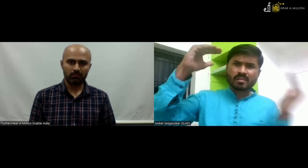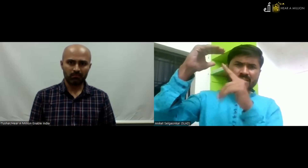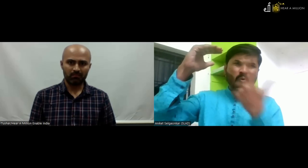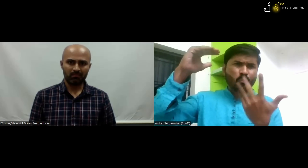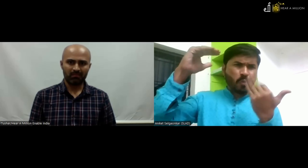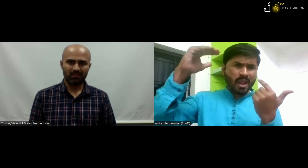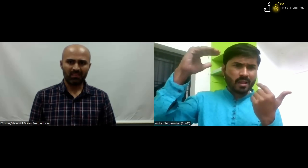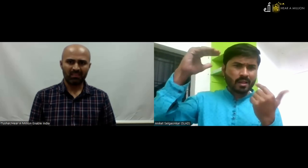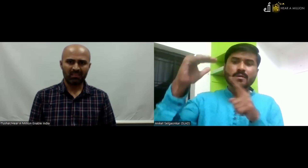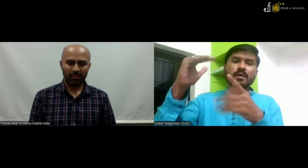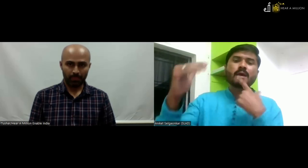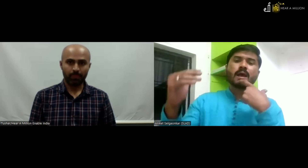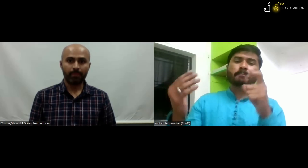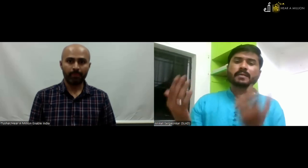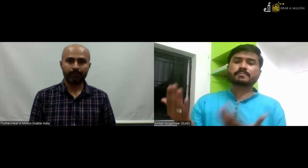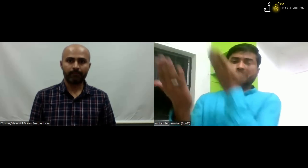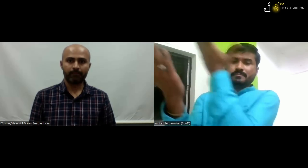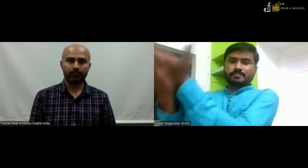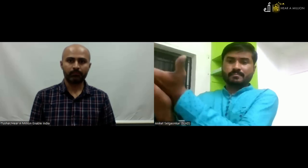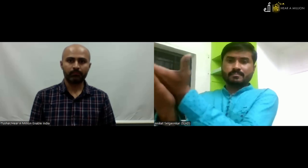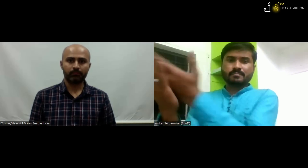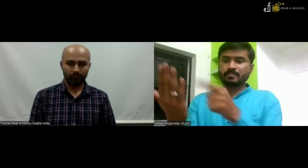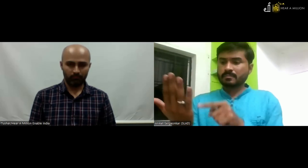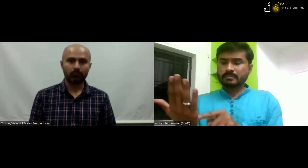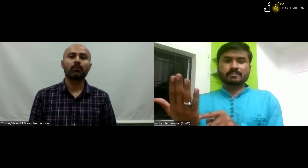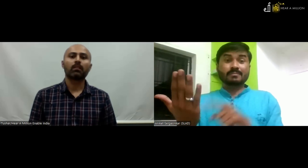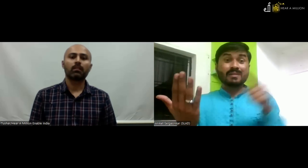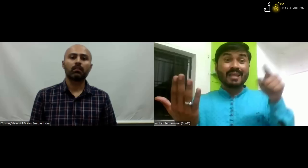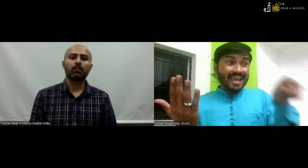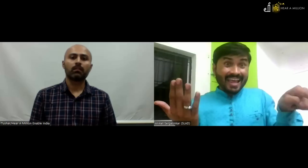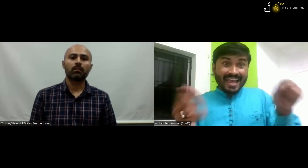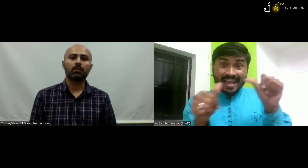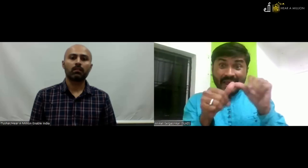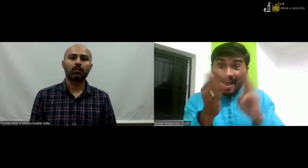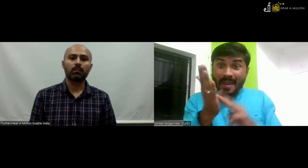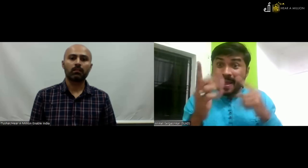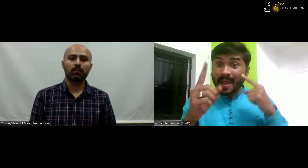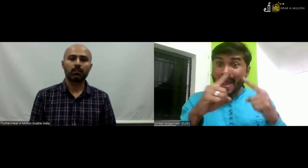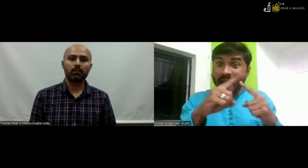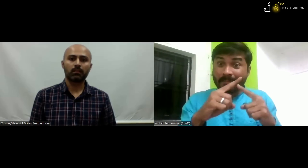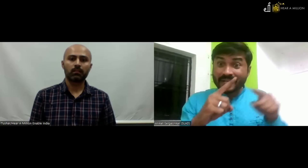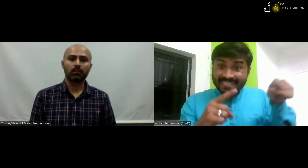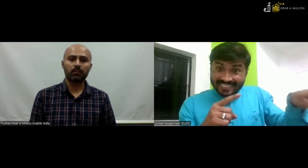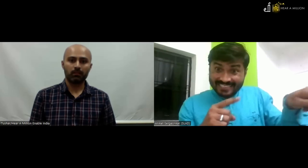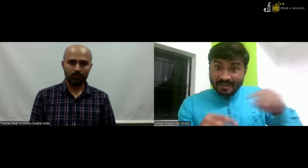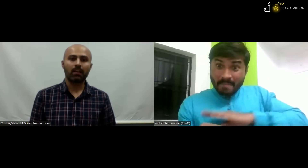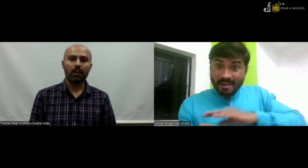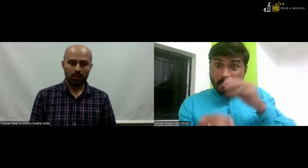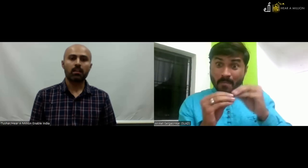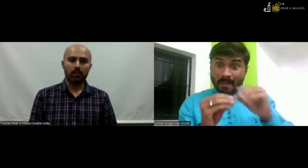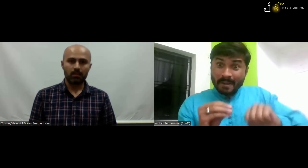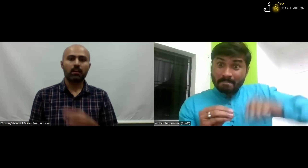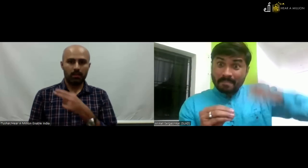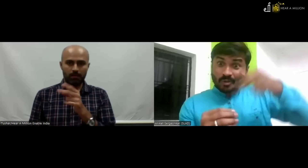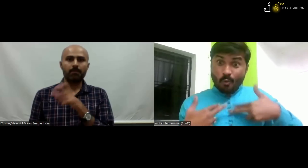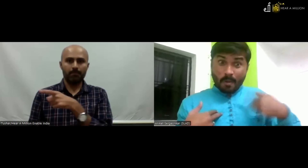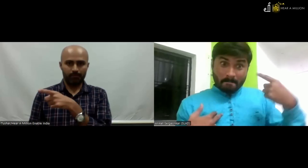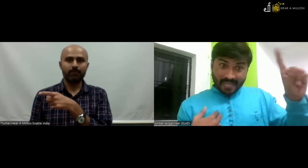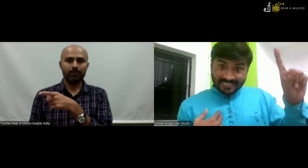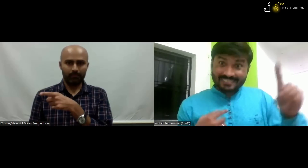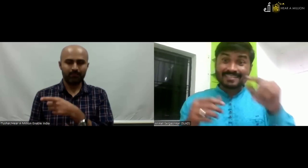so if the court, they are not accepting, and the high court, they have made the